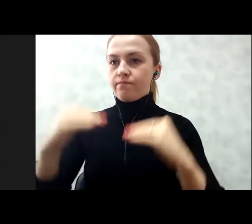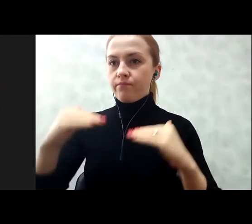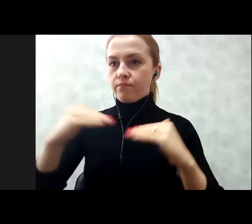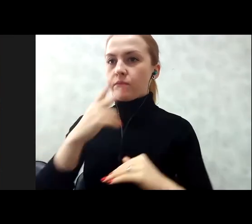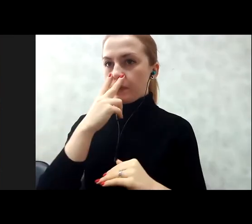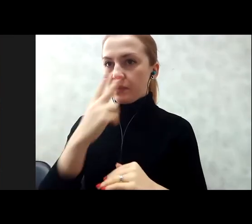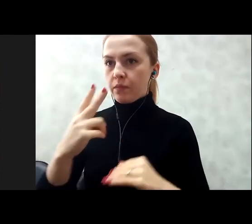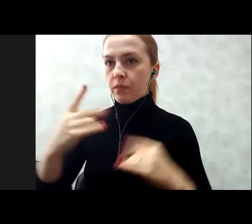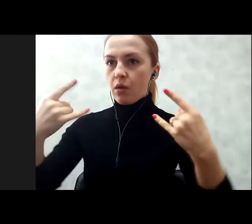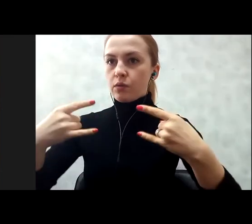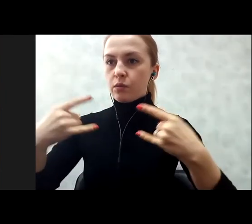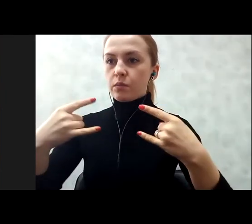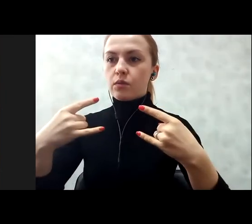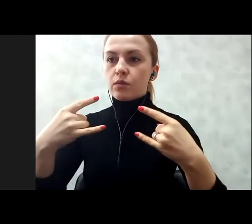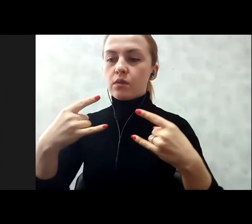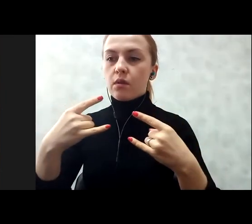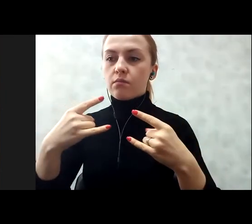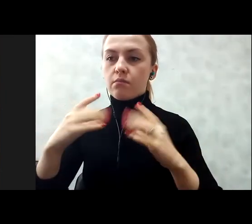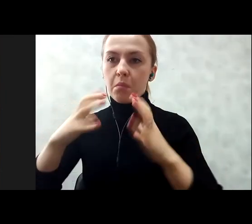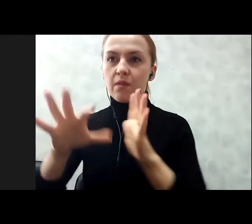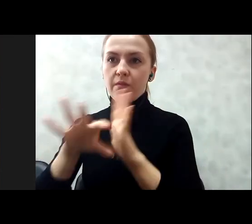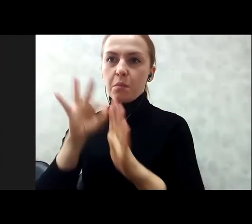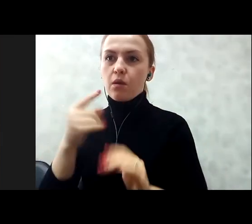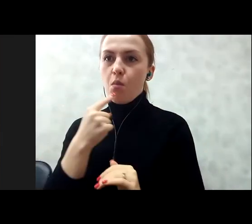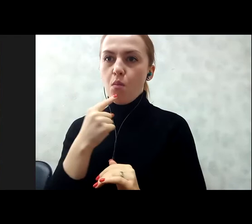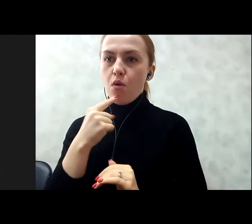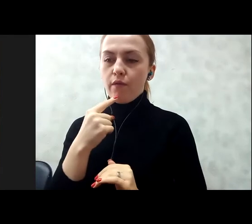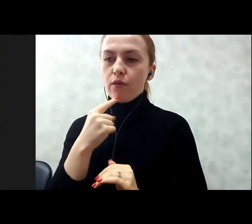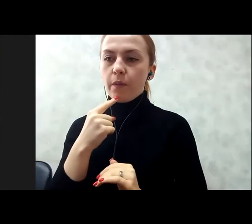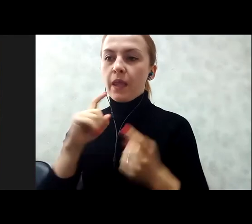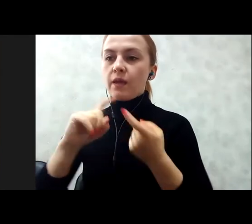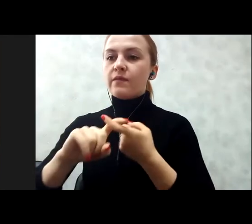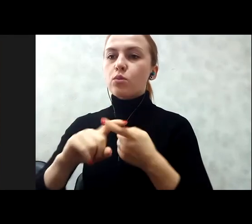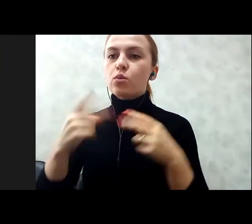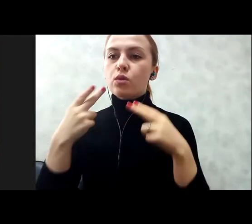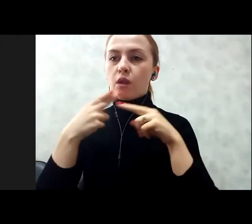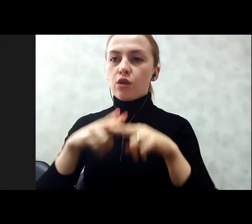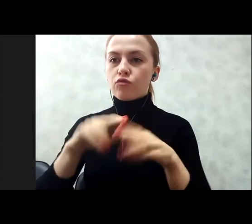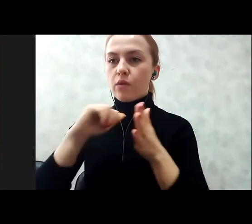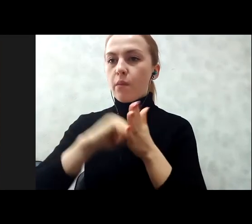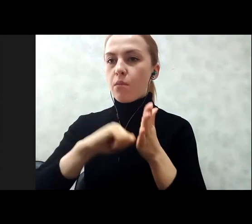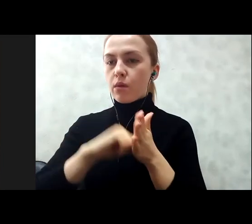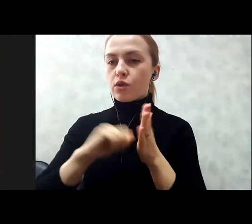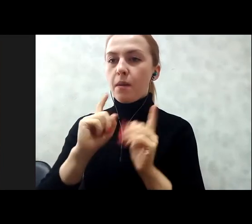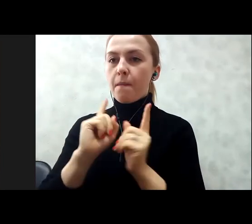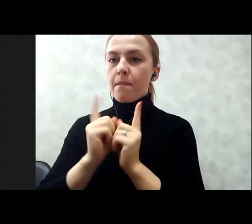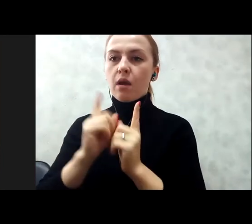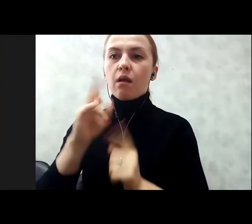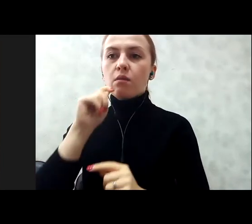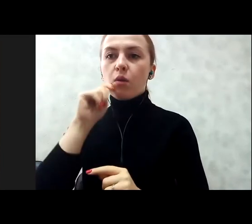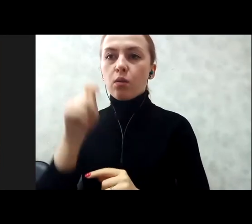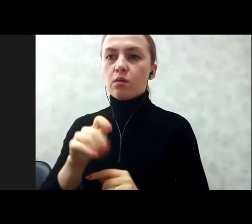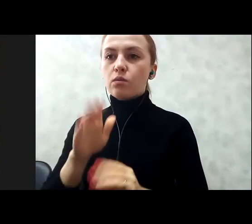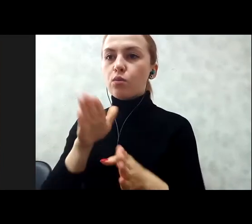Simultaneous interpretation is being provided. Please select the language you